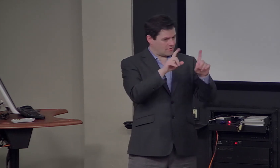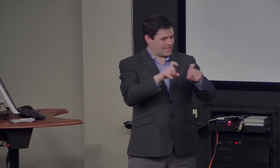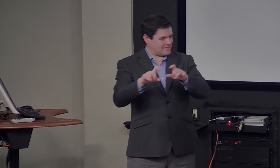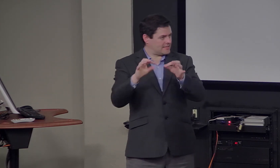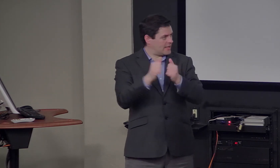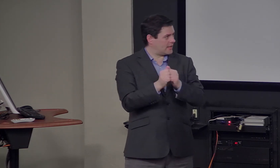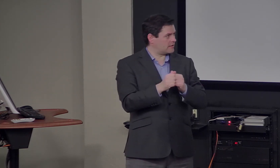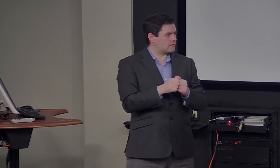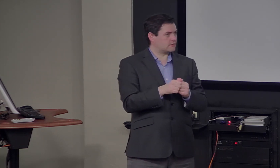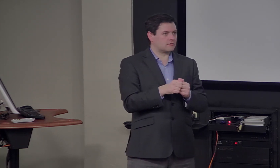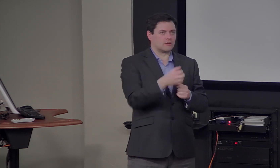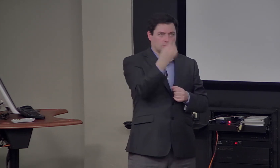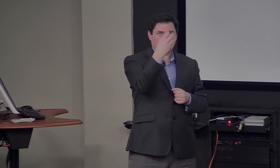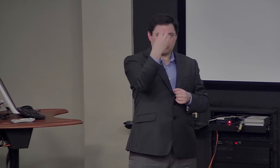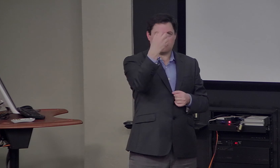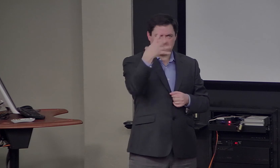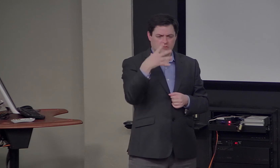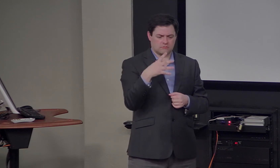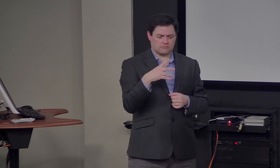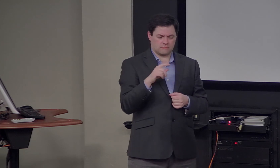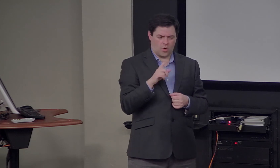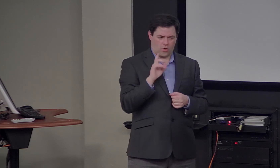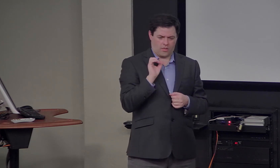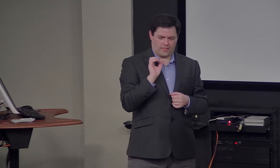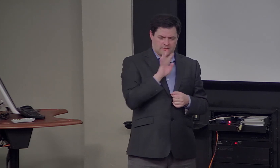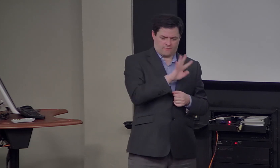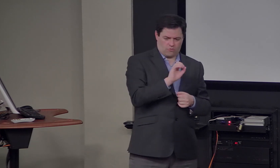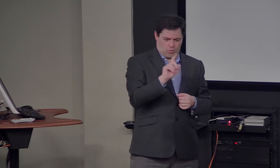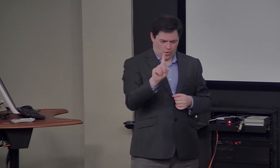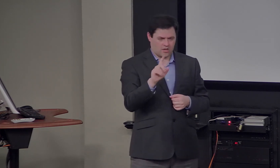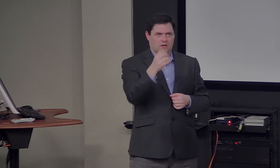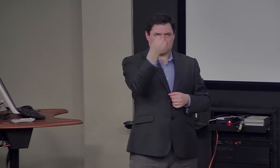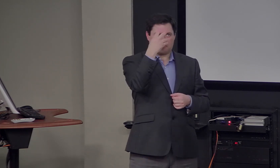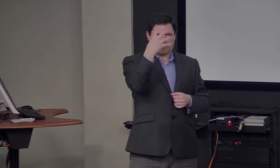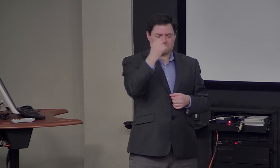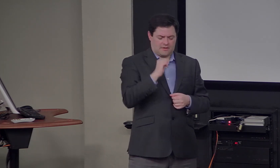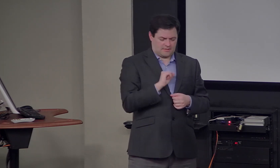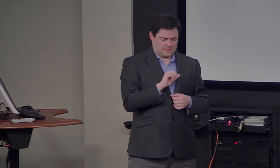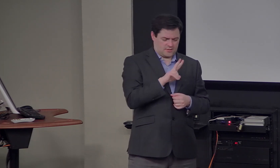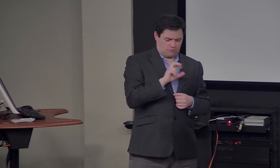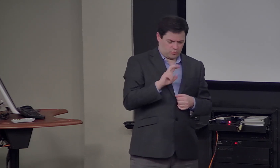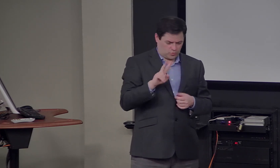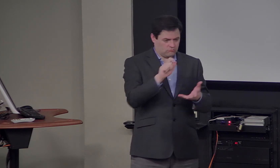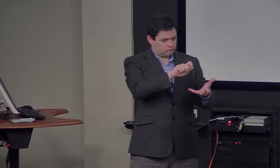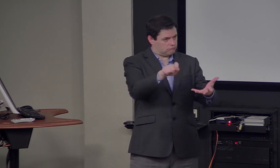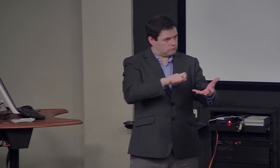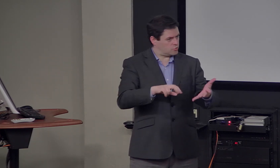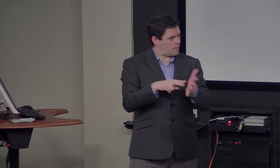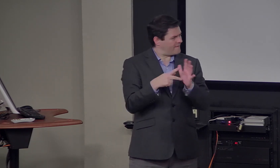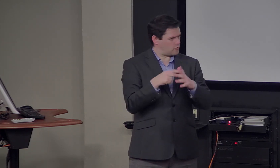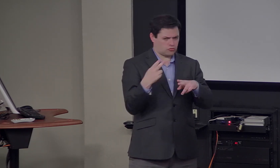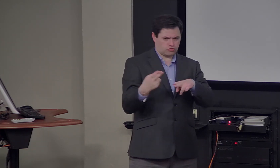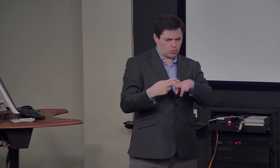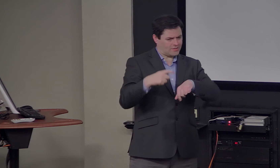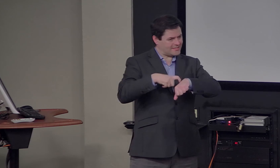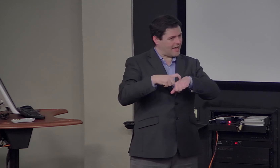and then you are tested on your ability to hear those sounds and translate that into the numbers that correspond with those